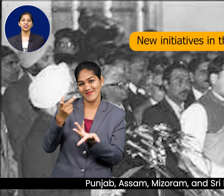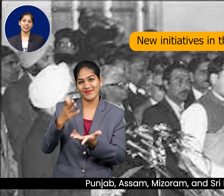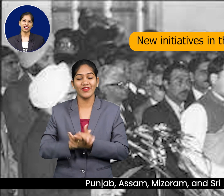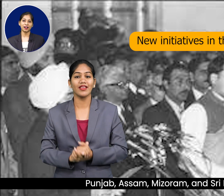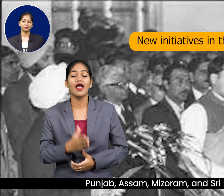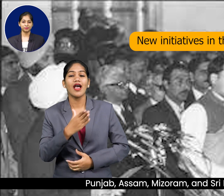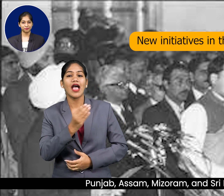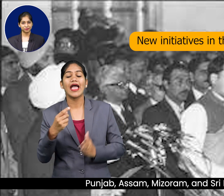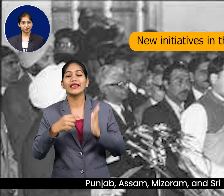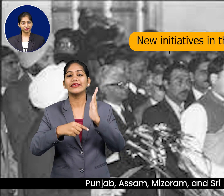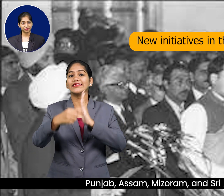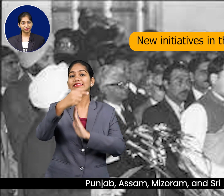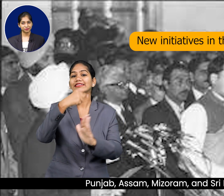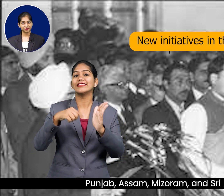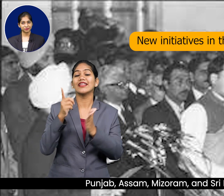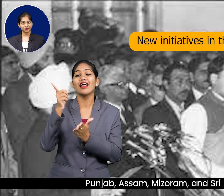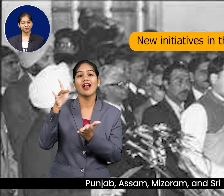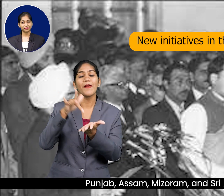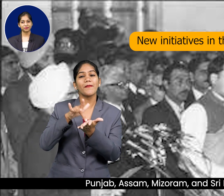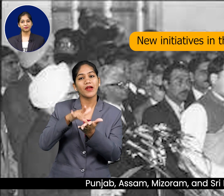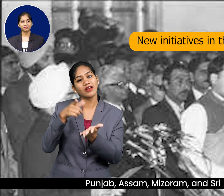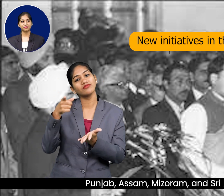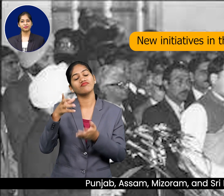and Sri Lanka.